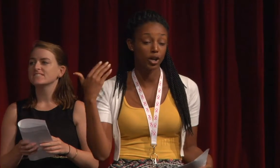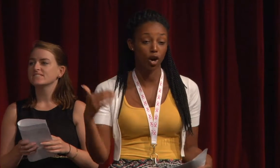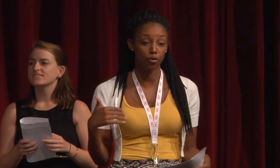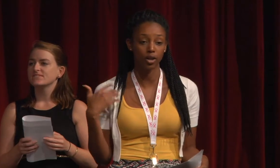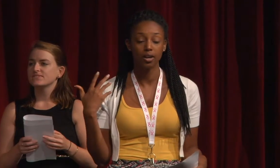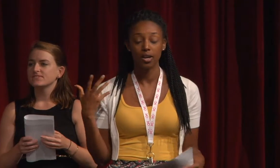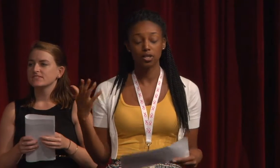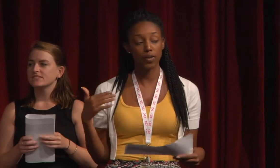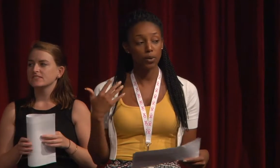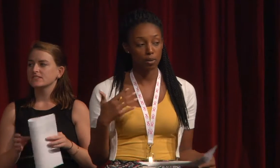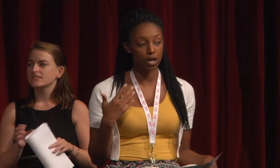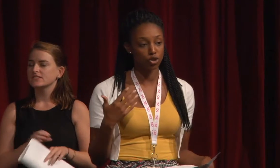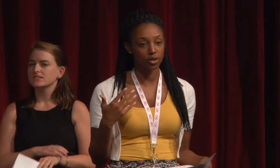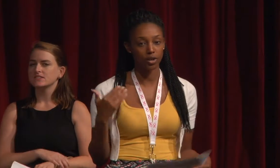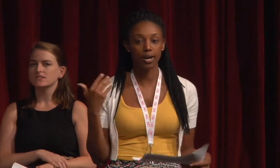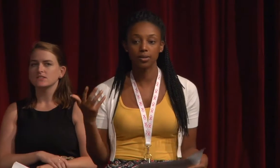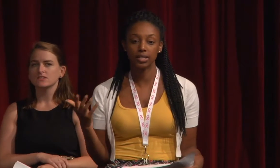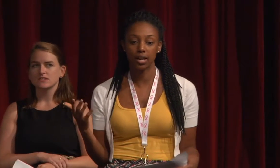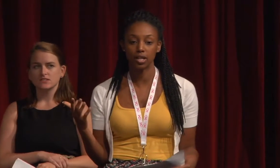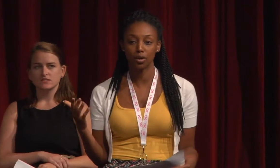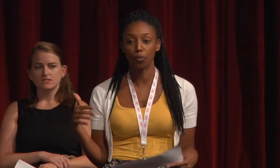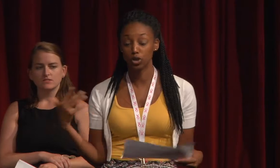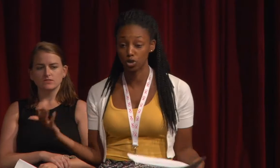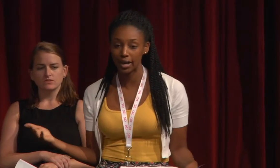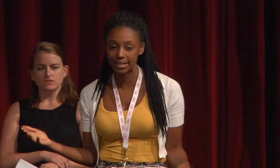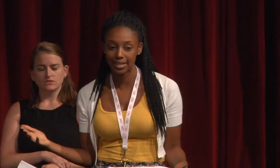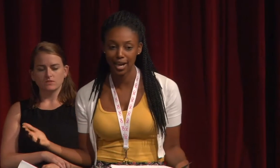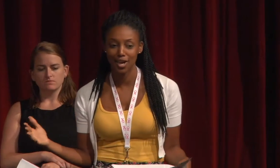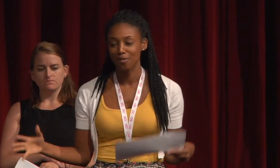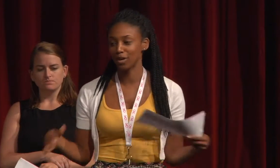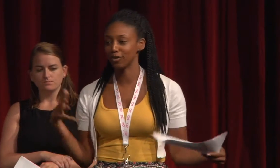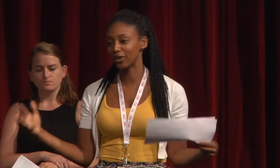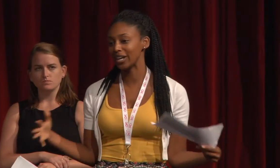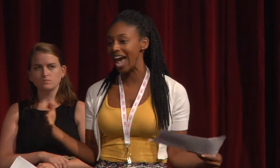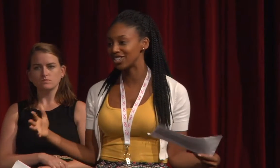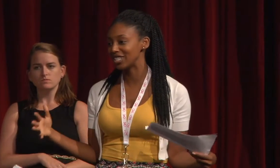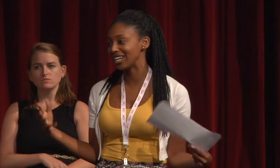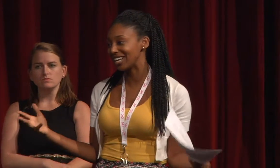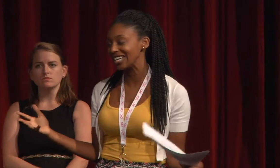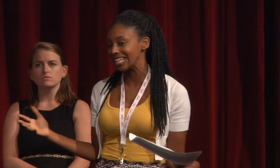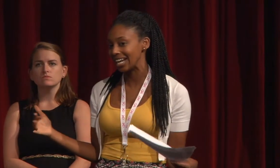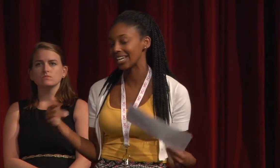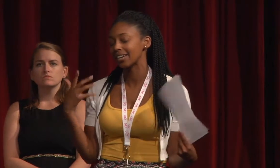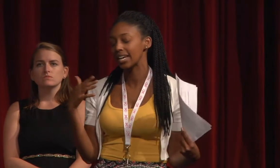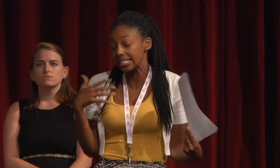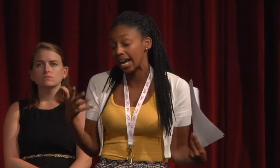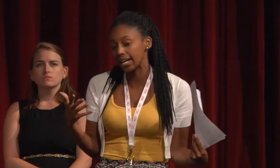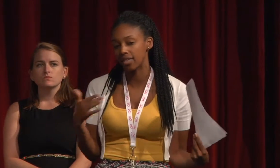and over so that we can make sure that they're understanding what you're trying to say. But if you're very agitated and excited, they